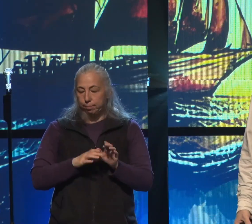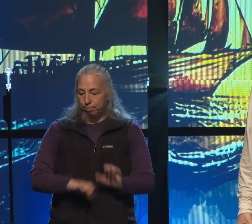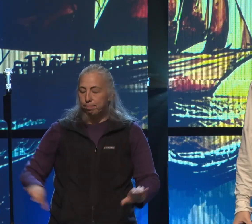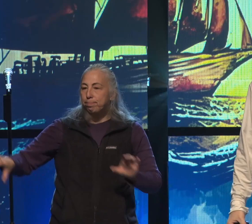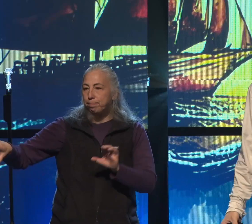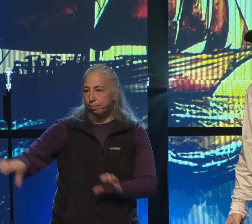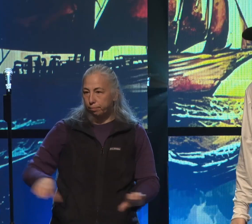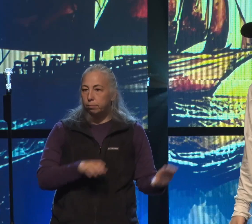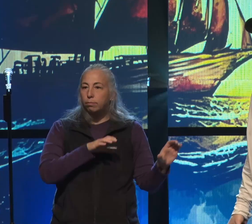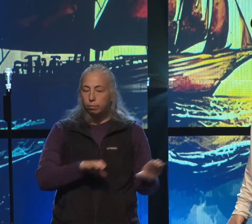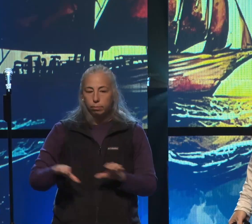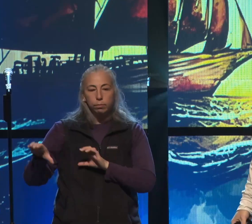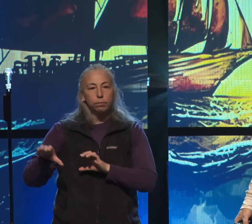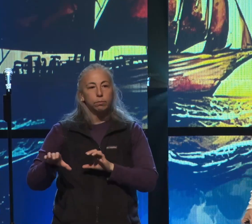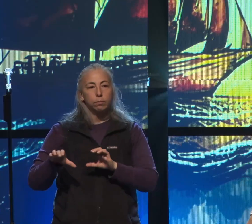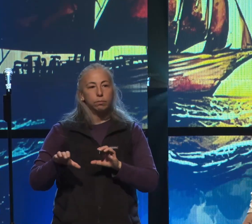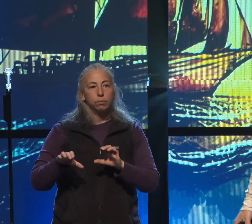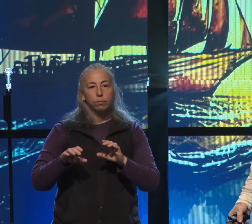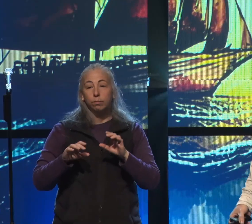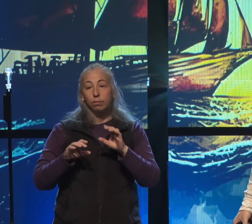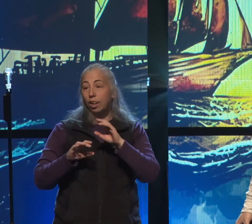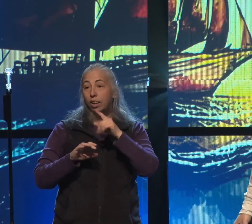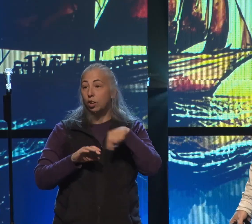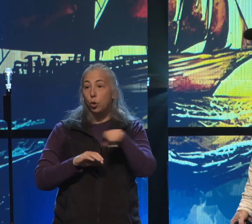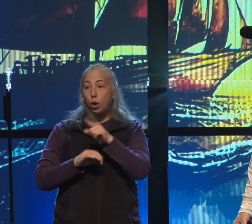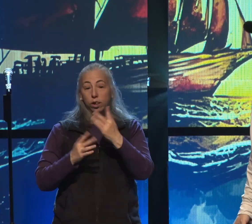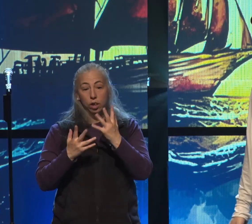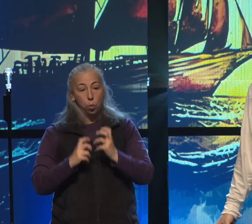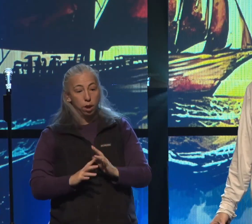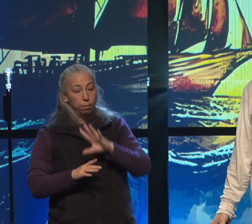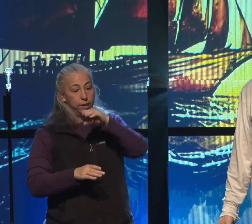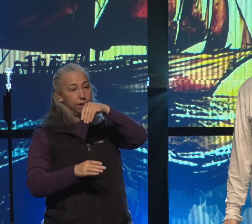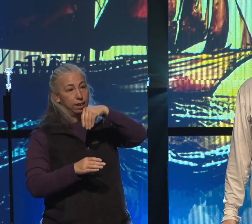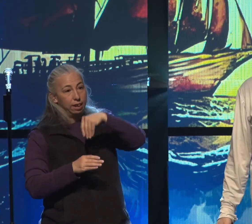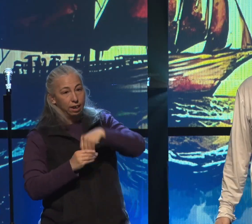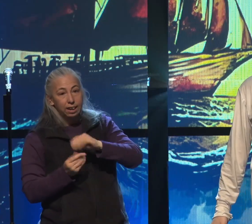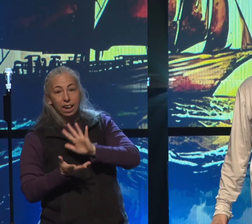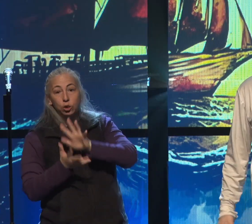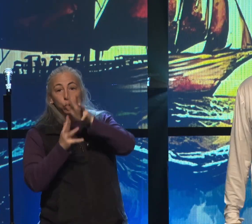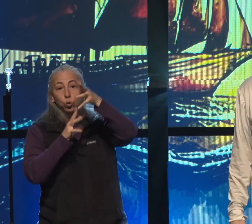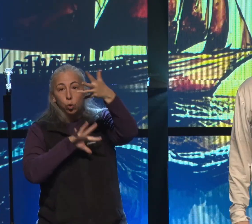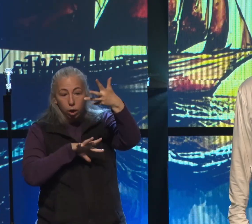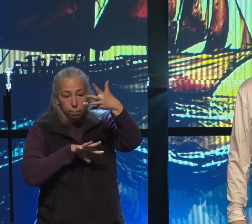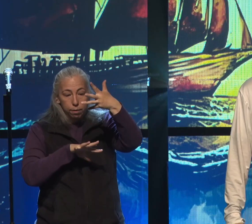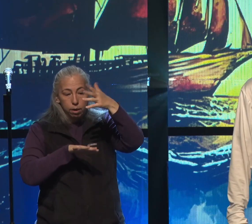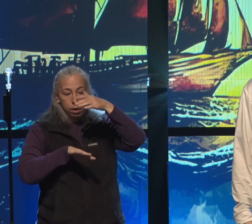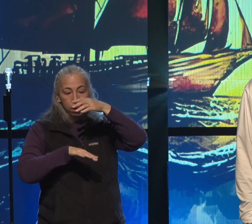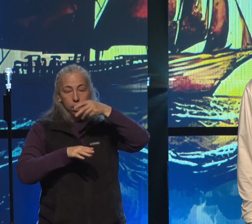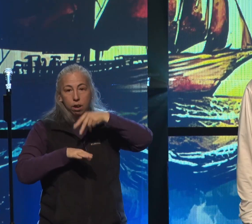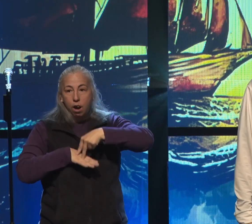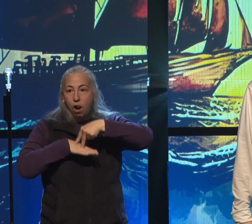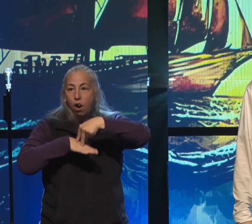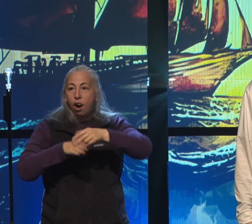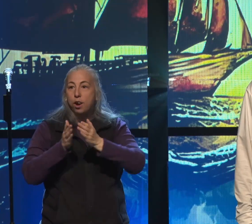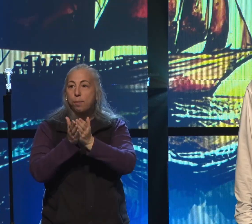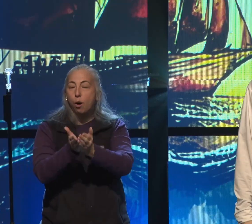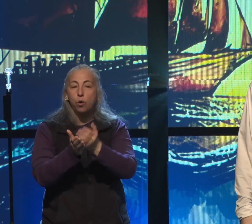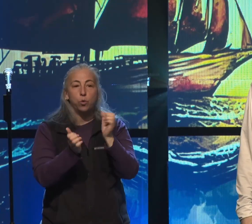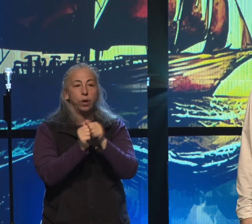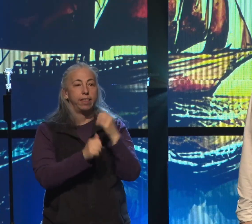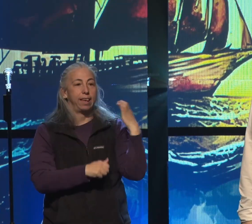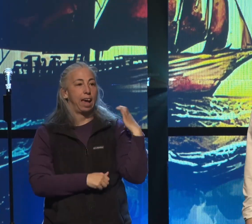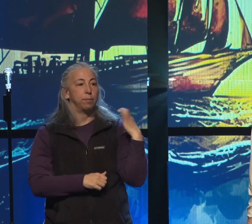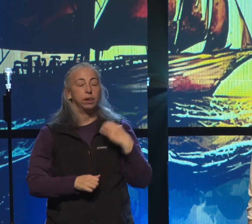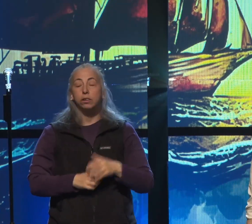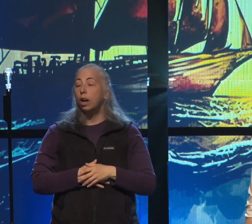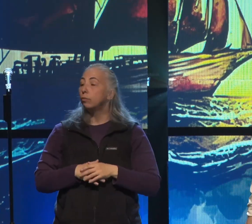action. Nobody wants to be on a boat in a storm with a captain who doesn't take action, right? But you also